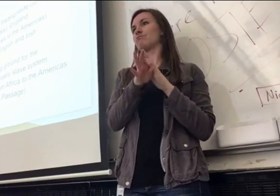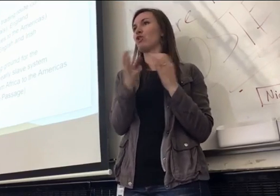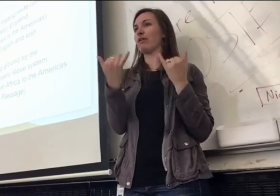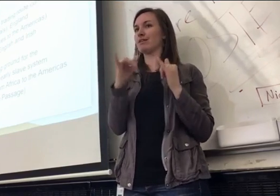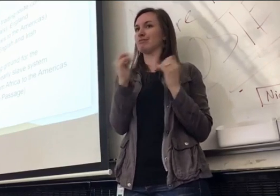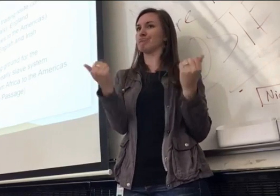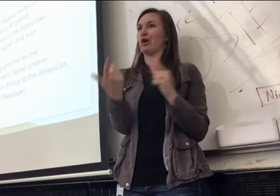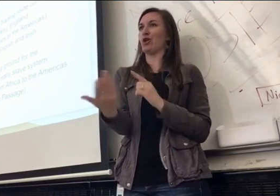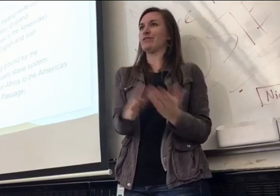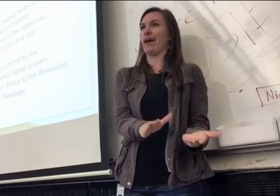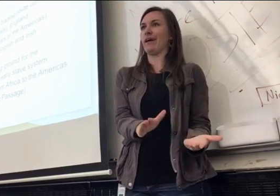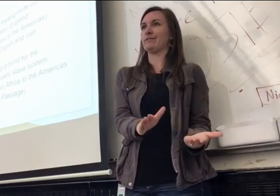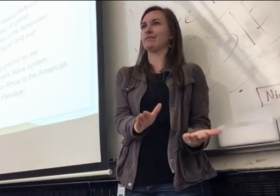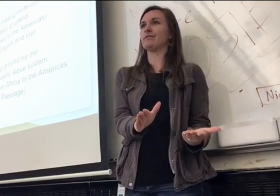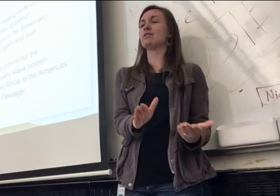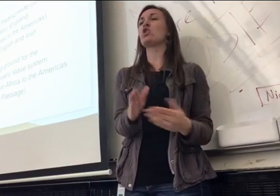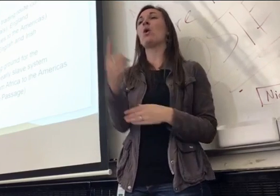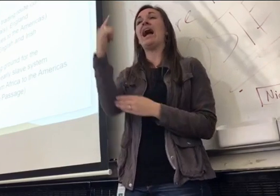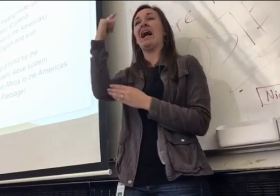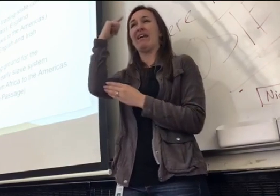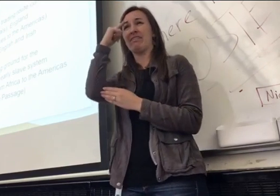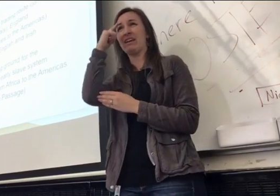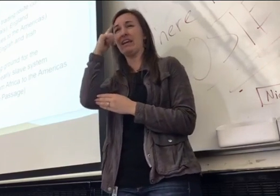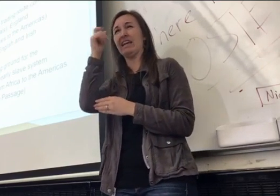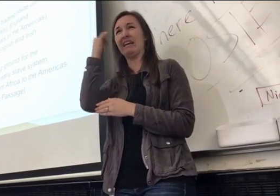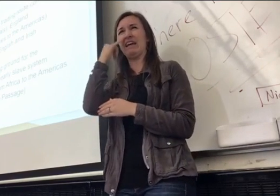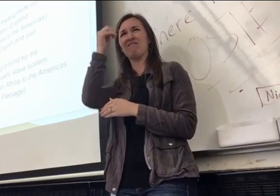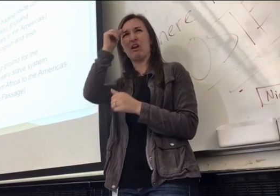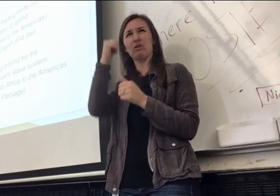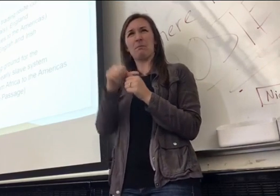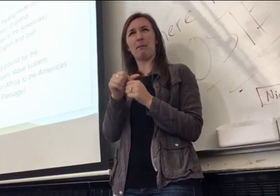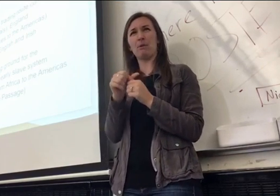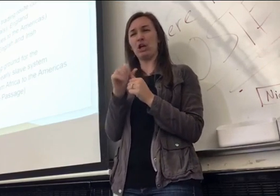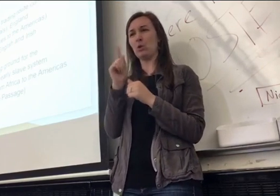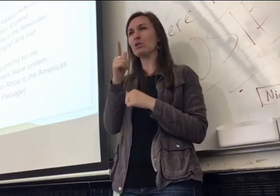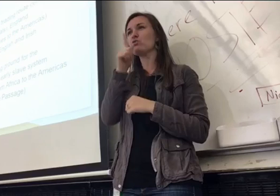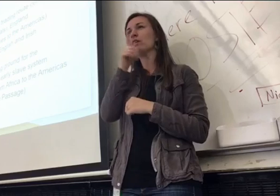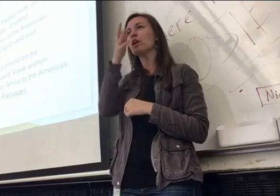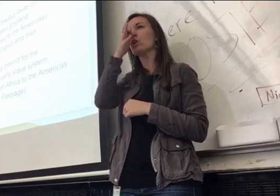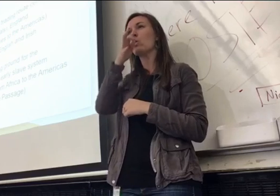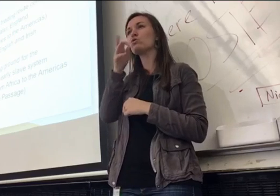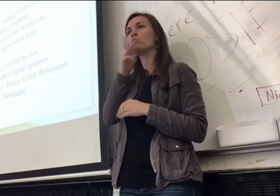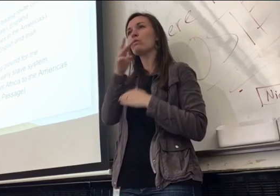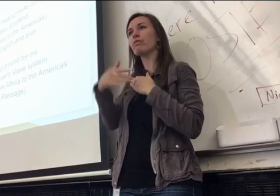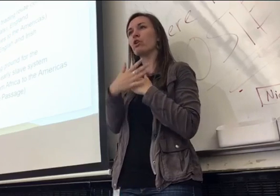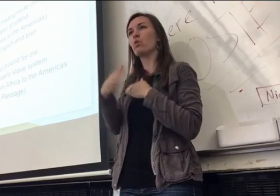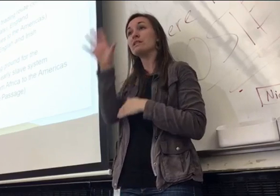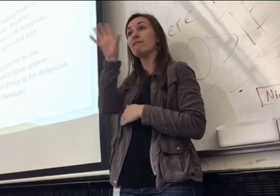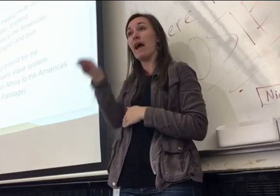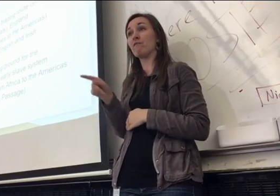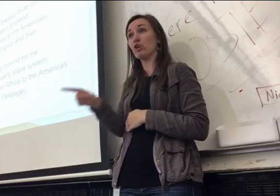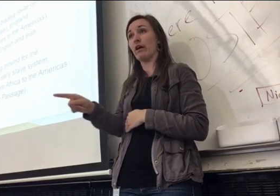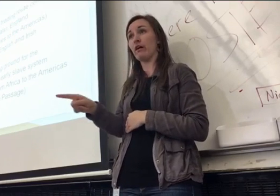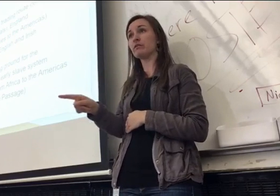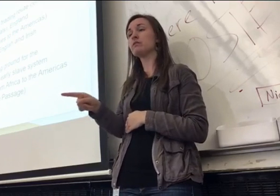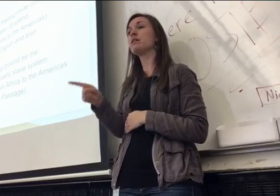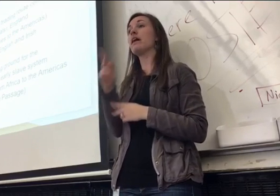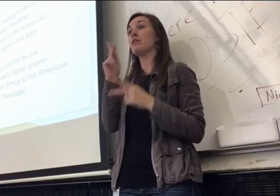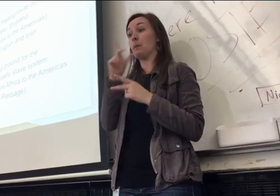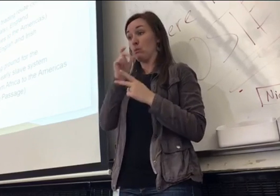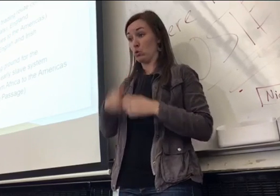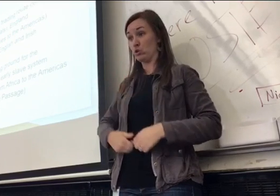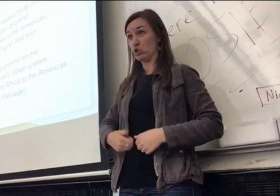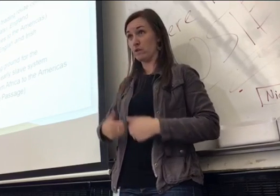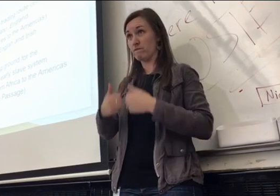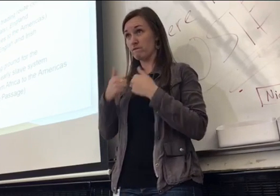ships, they had, I think somebody fell, if I remember, it was just off the coast of Africa. The people who survived as